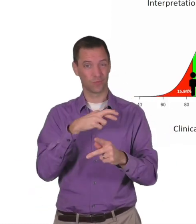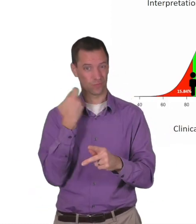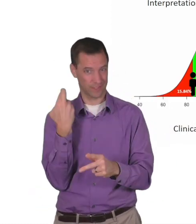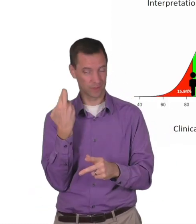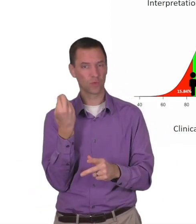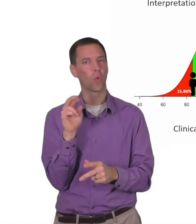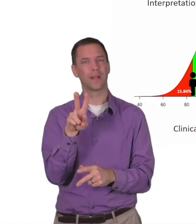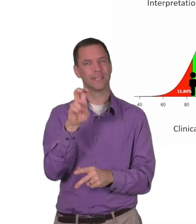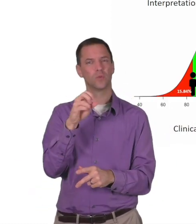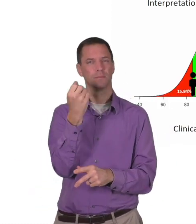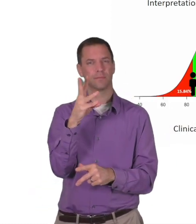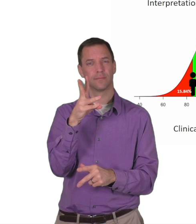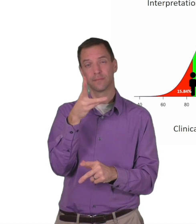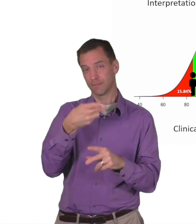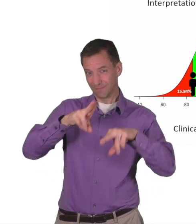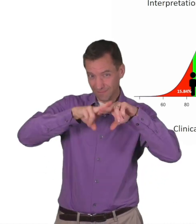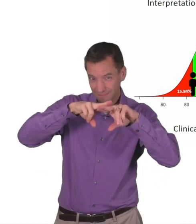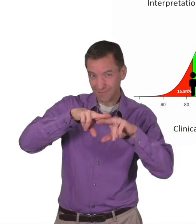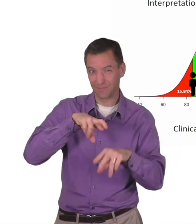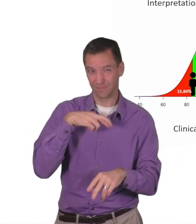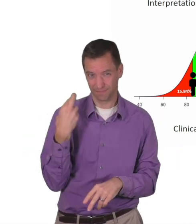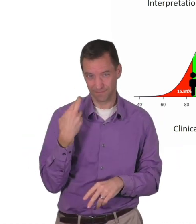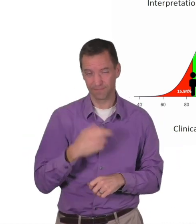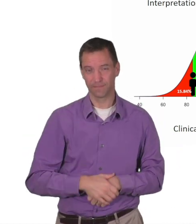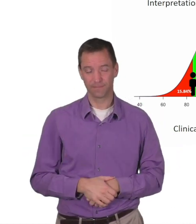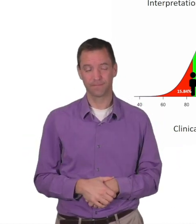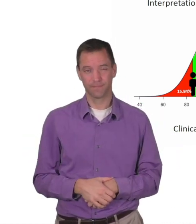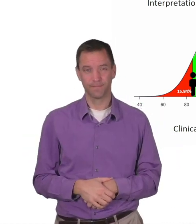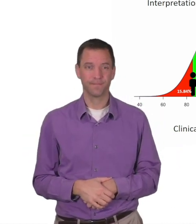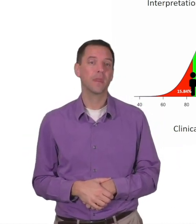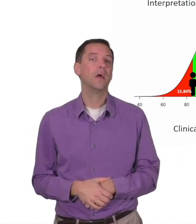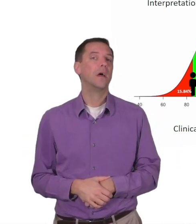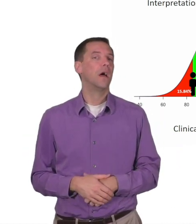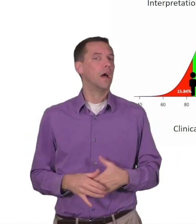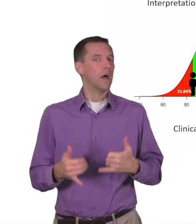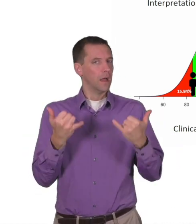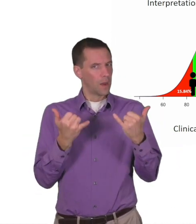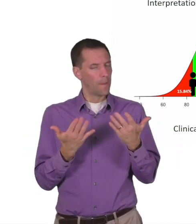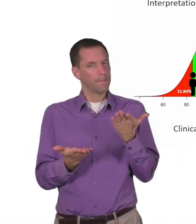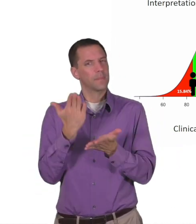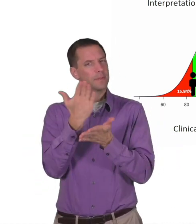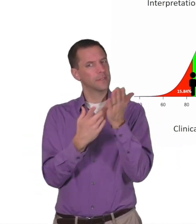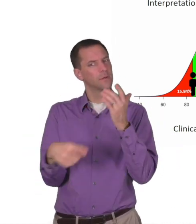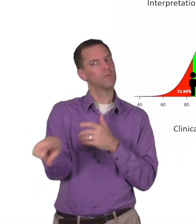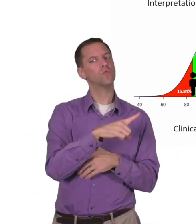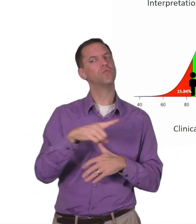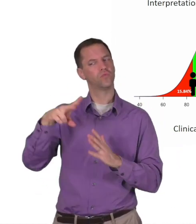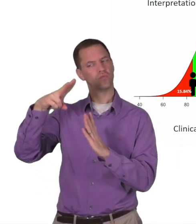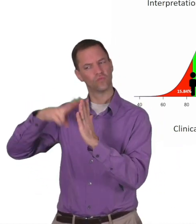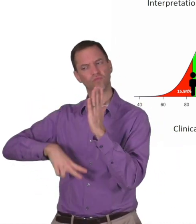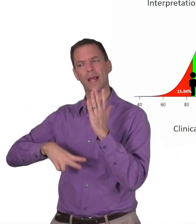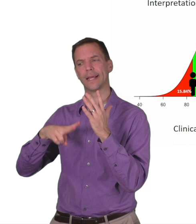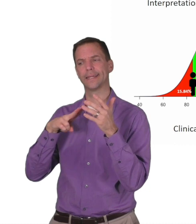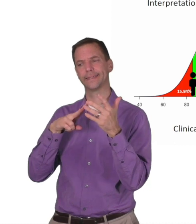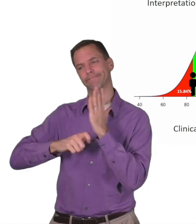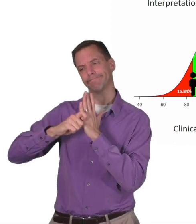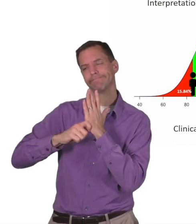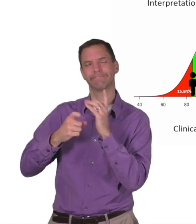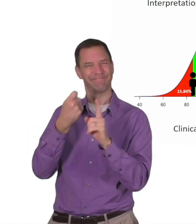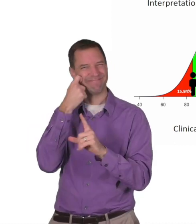the red area. So this is more than 3 times the risk of typical development, or a 216% increase